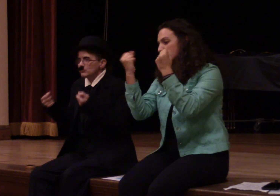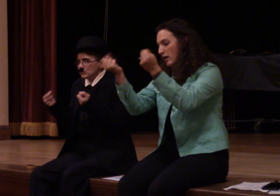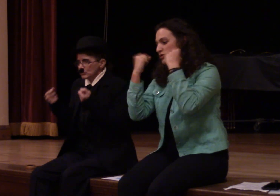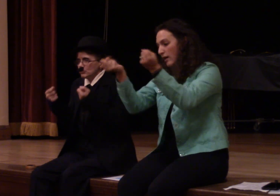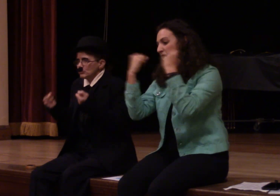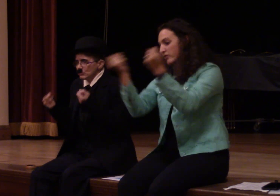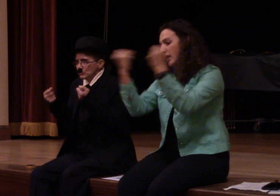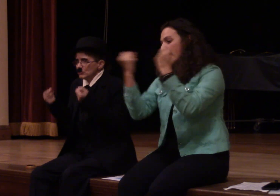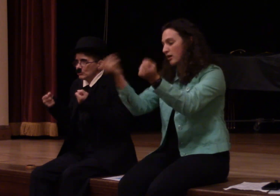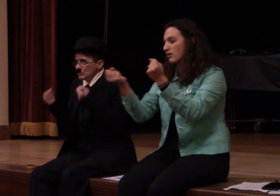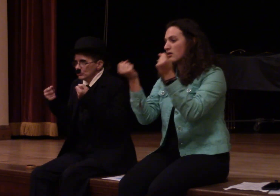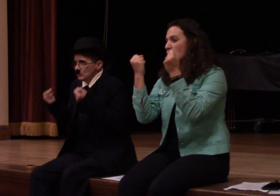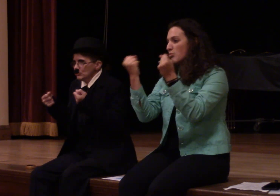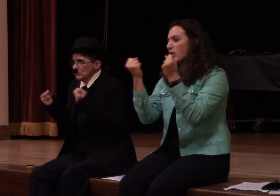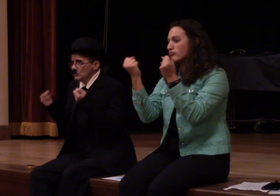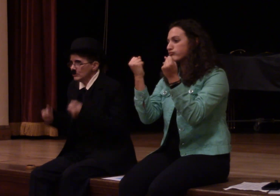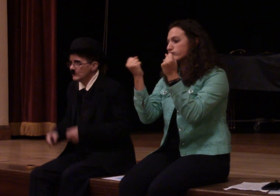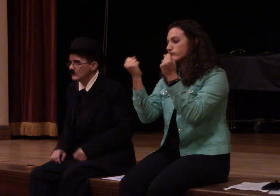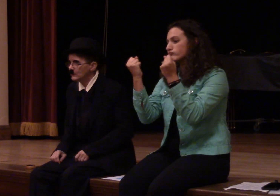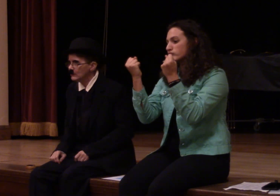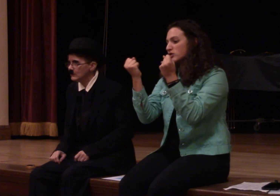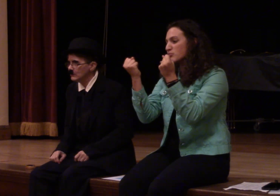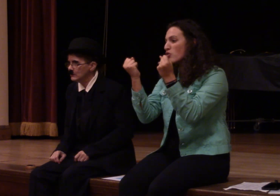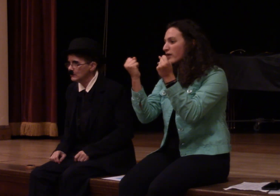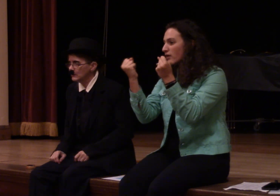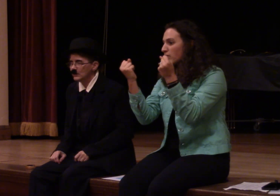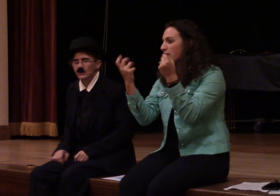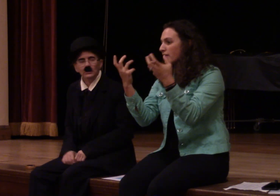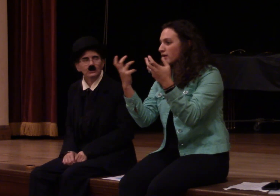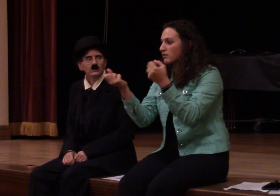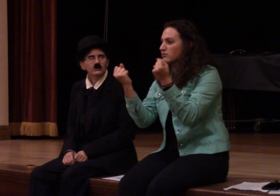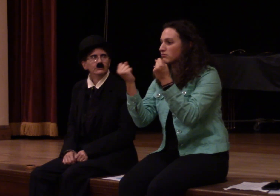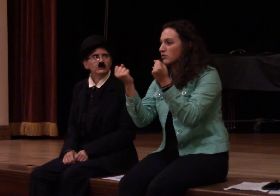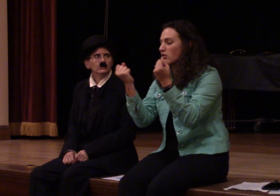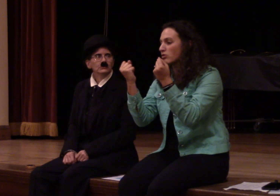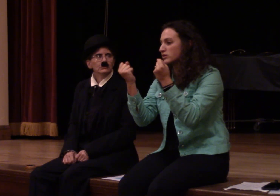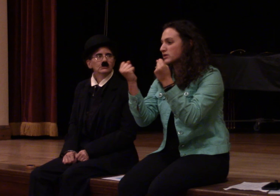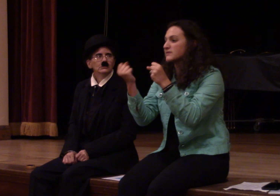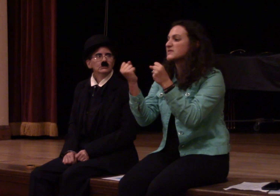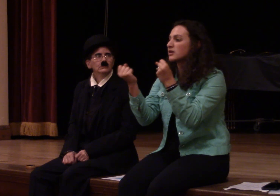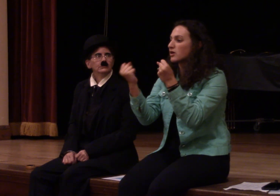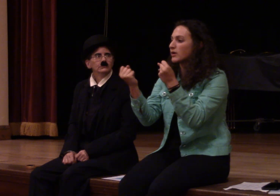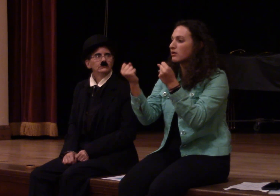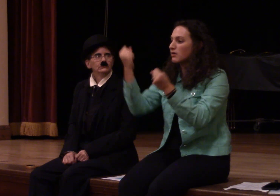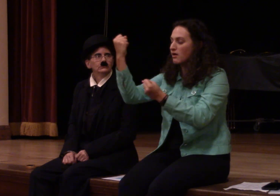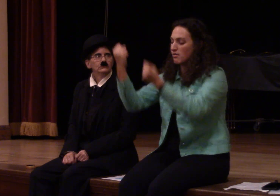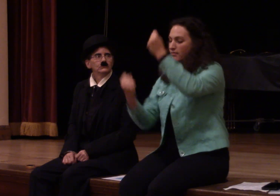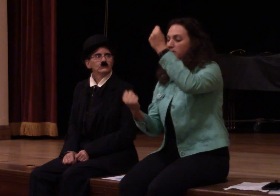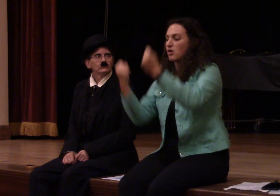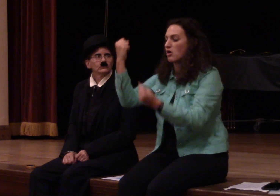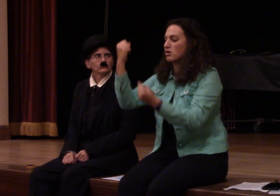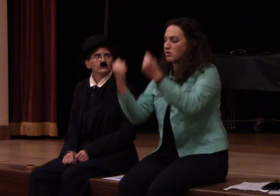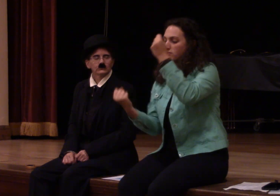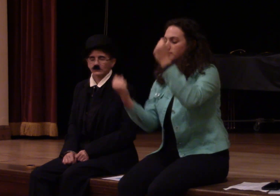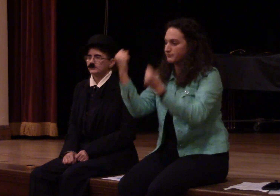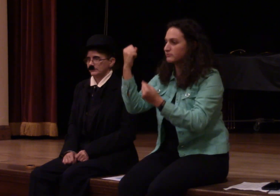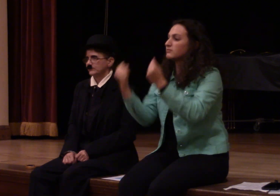You don't have to like, Okay. but just move it a little bit, like Drive. you're holding the steering wheel, and then car. Yep.